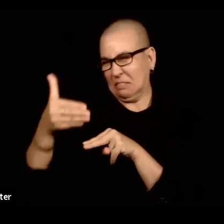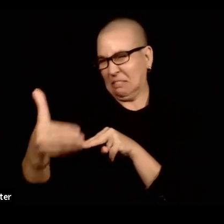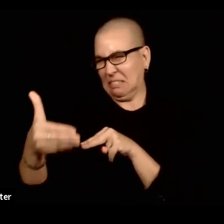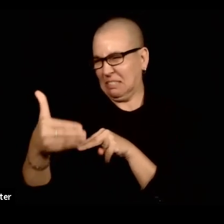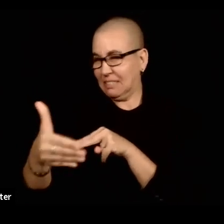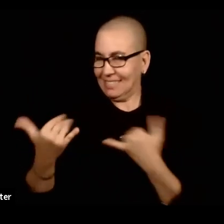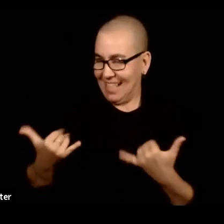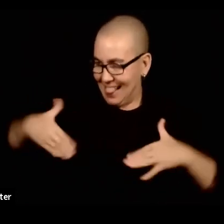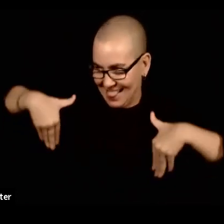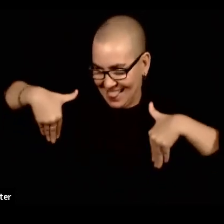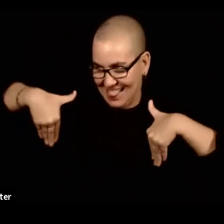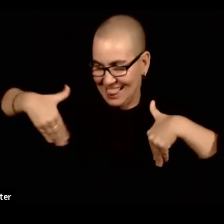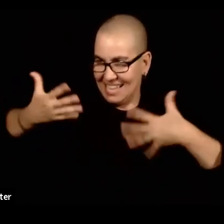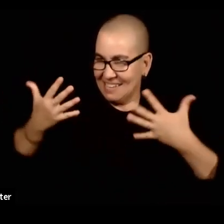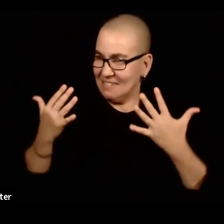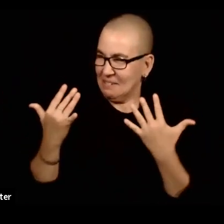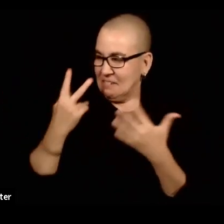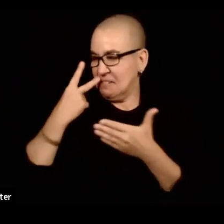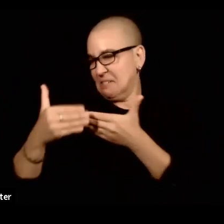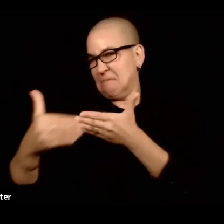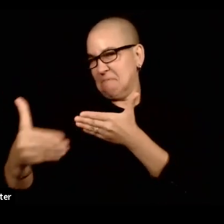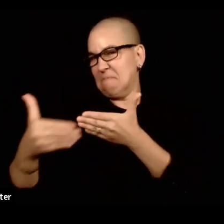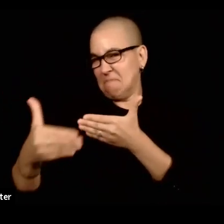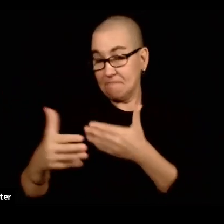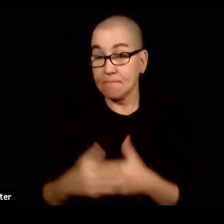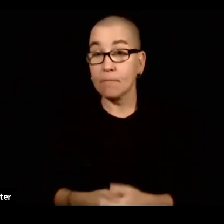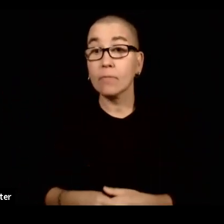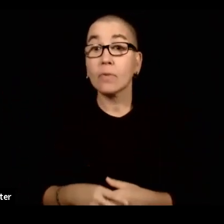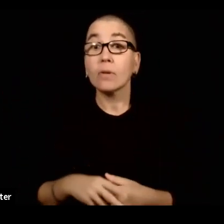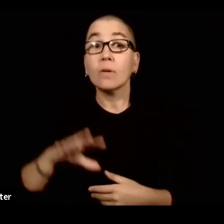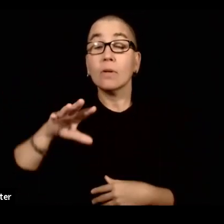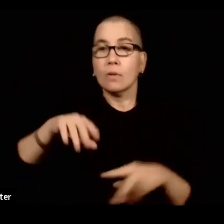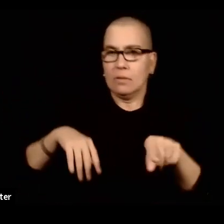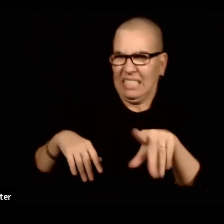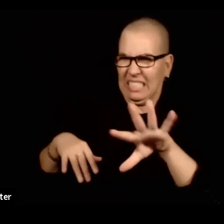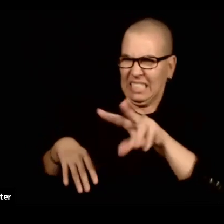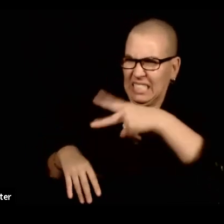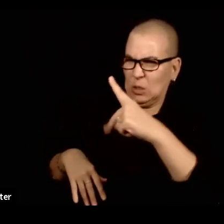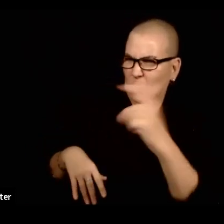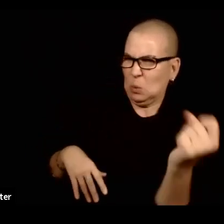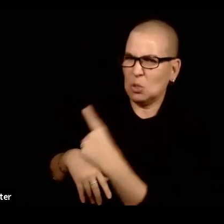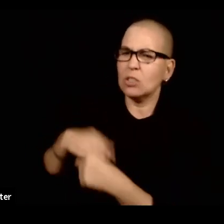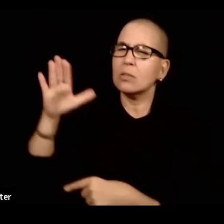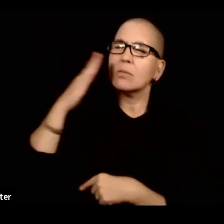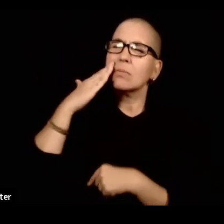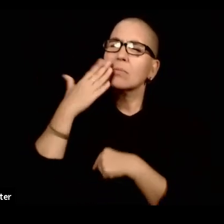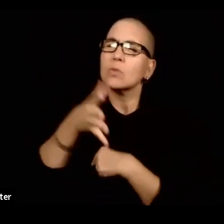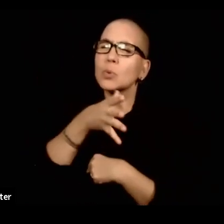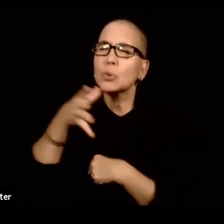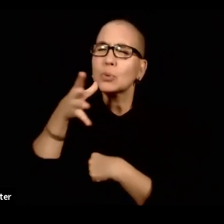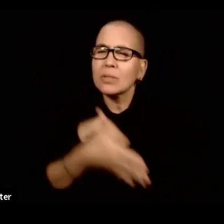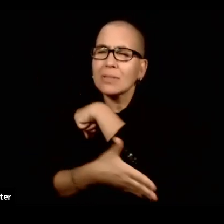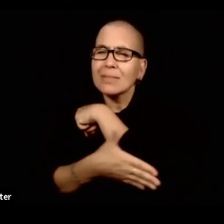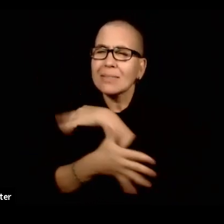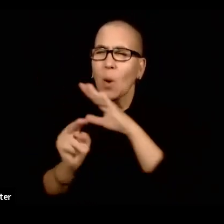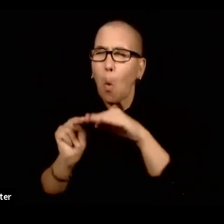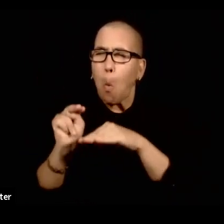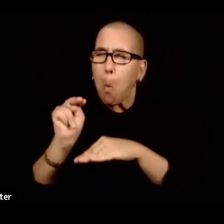Is there any concern that because it's a more rural area and because of the population and the